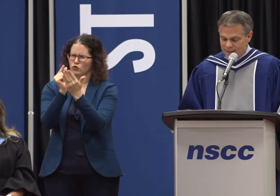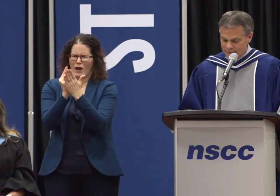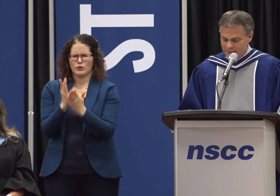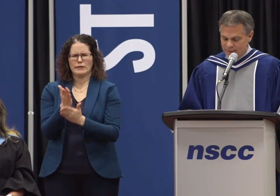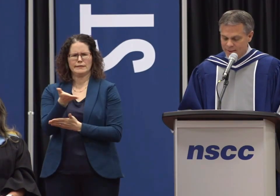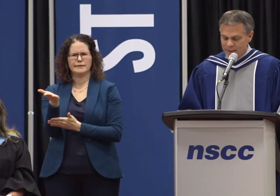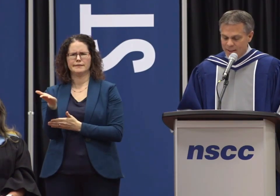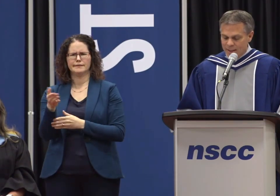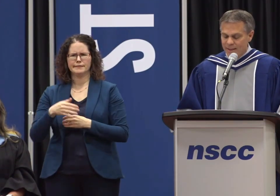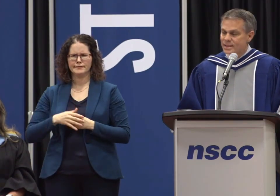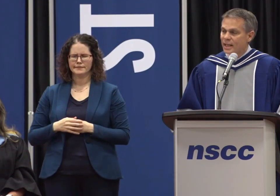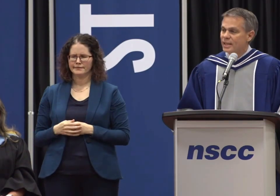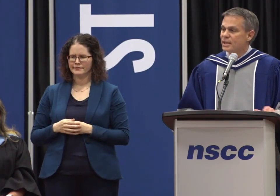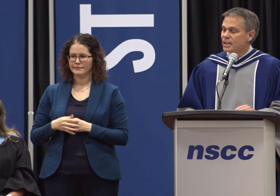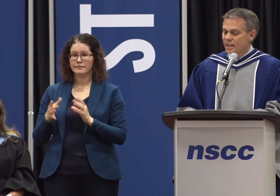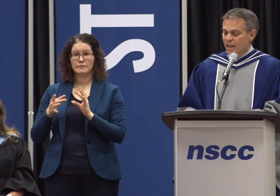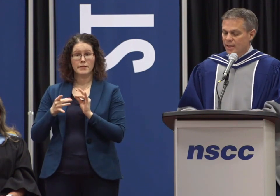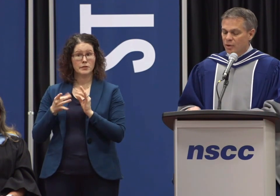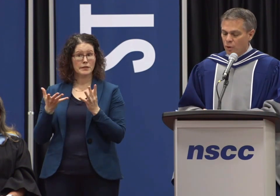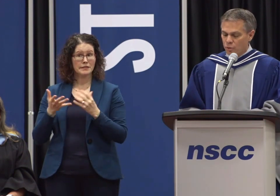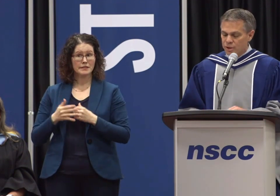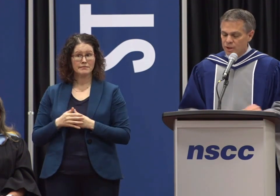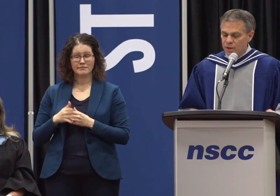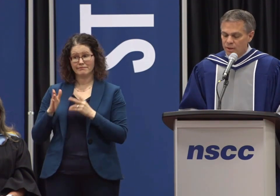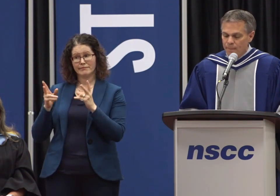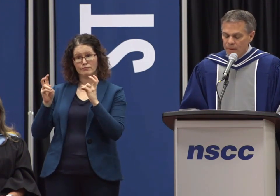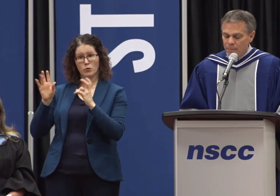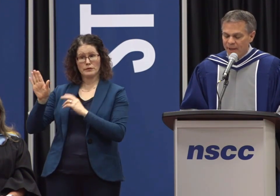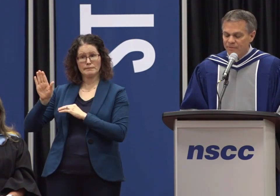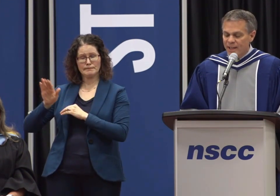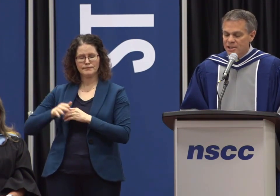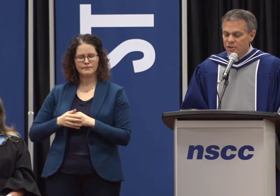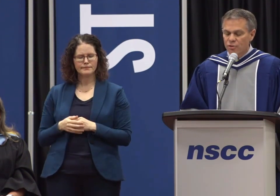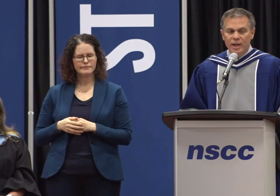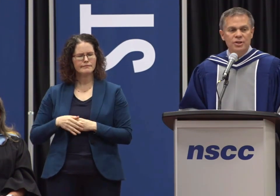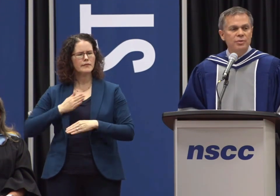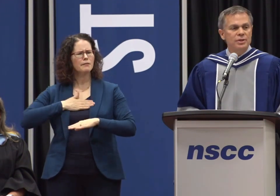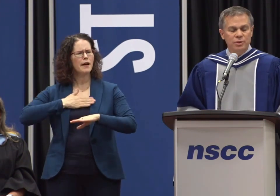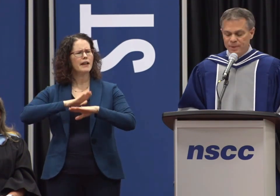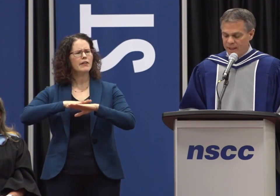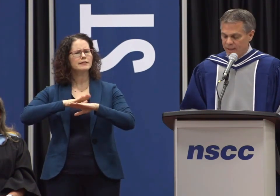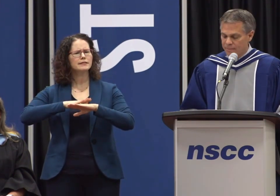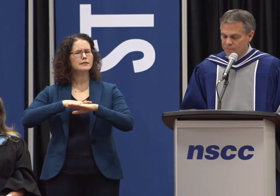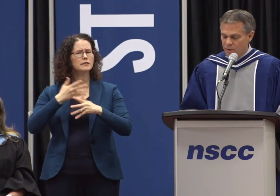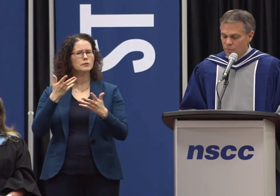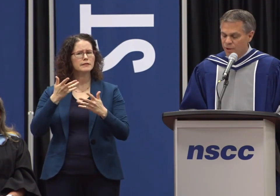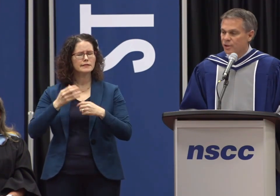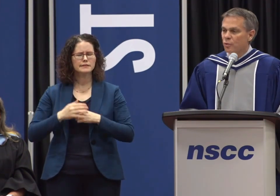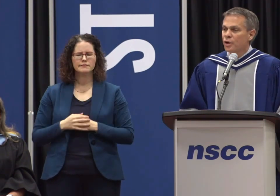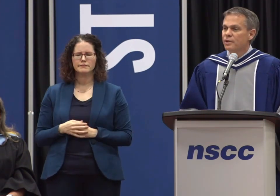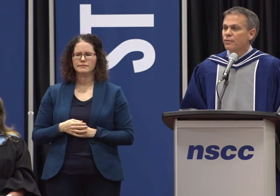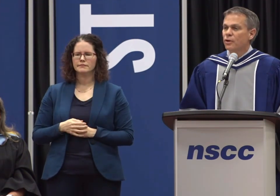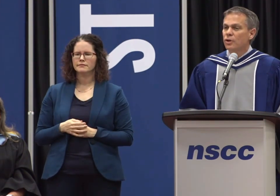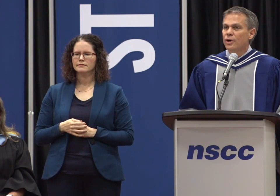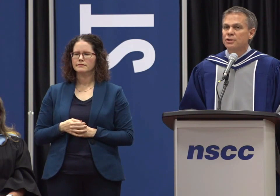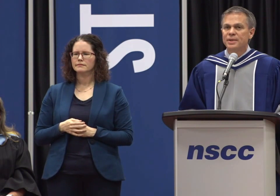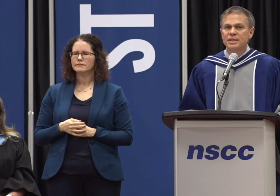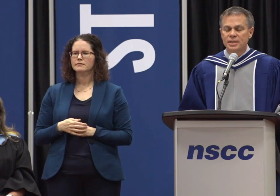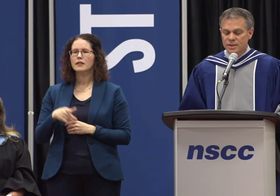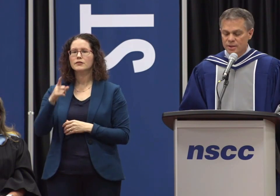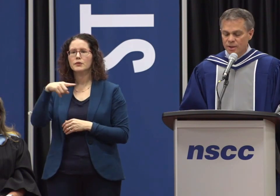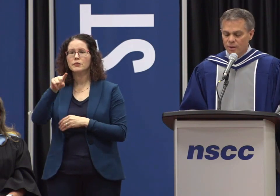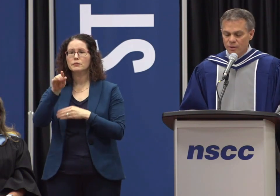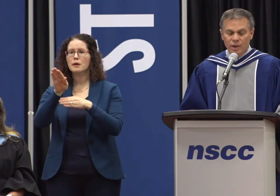graduating classes, he said, and I quote, "My advice to the graduates would be, whether you're working for a